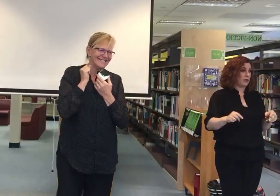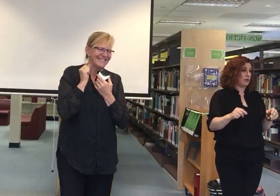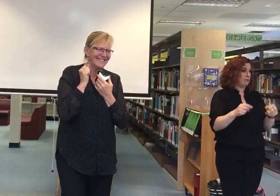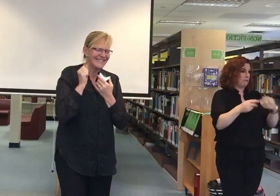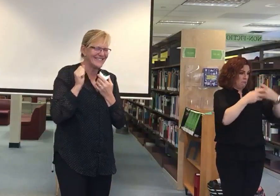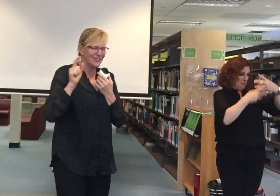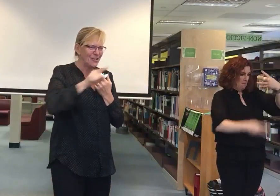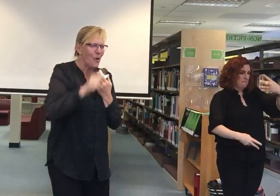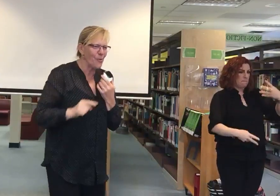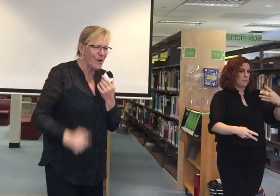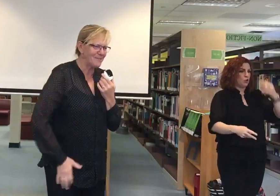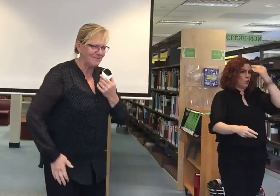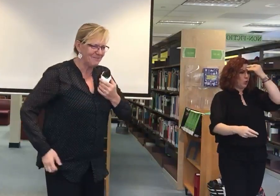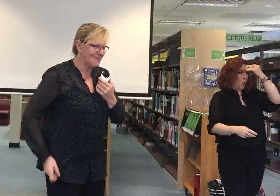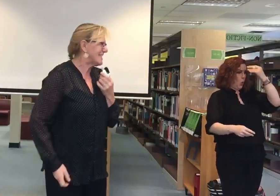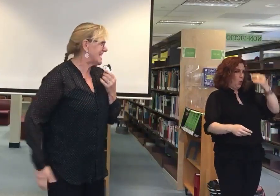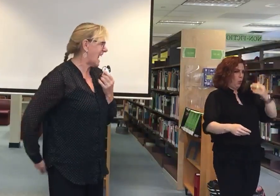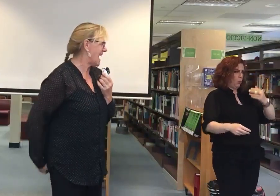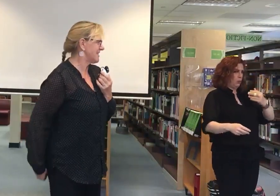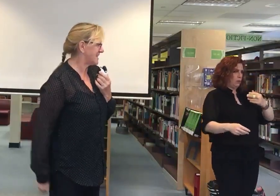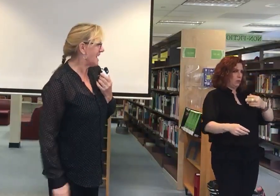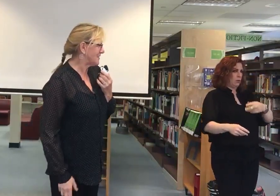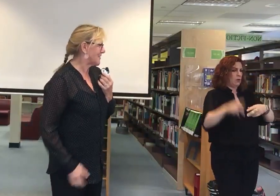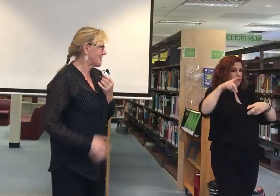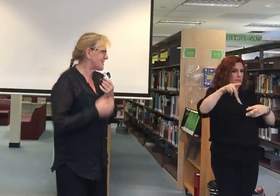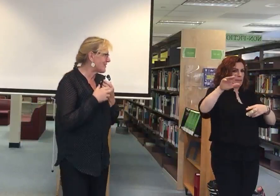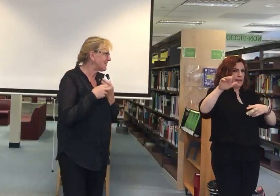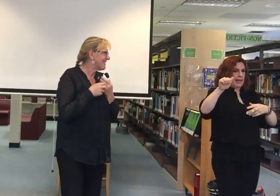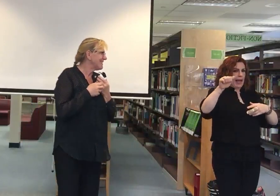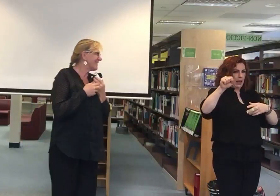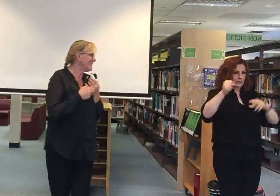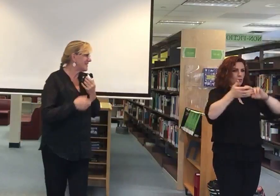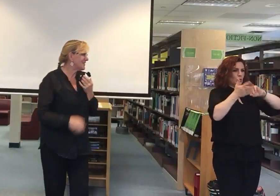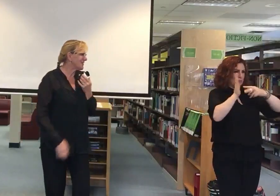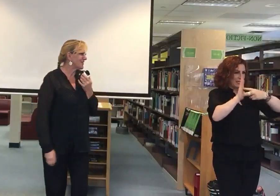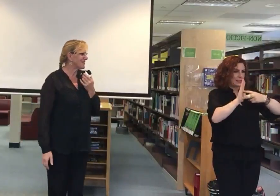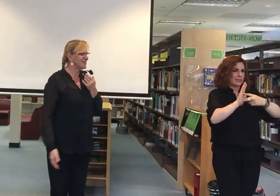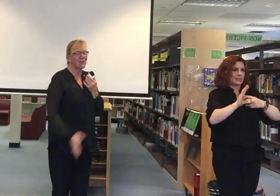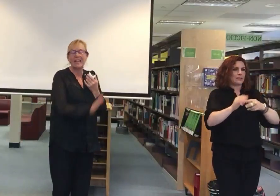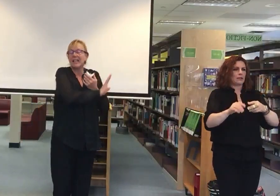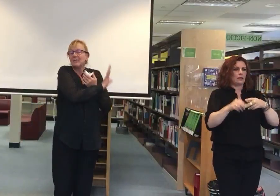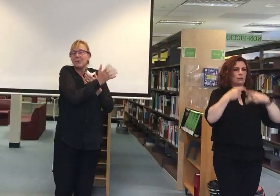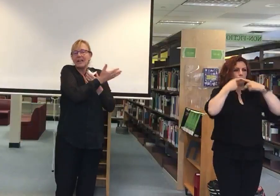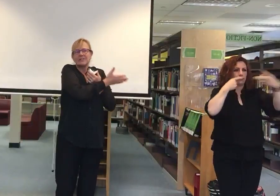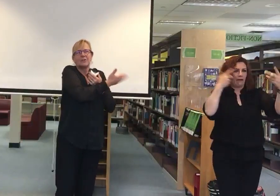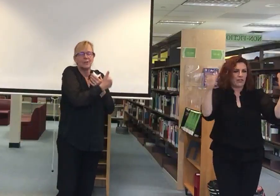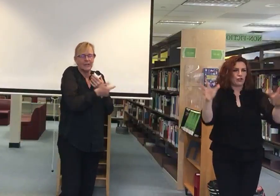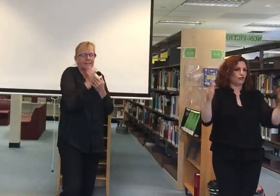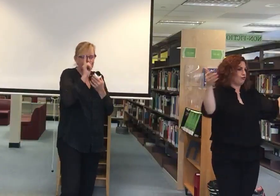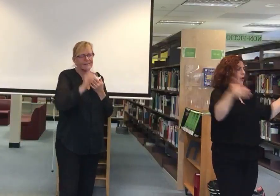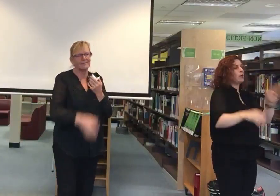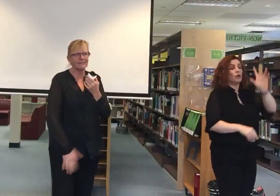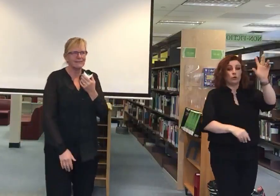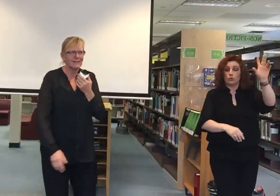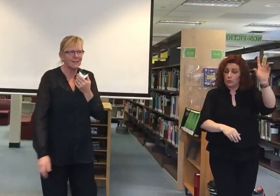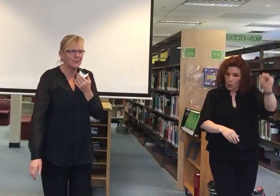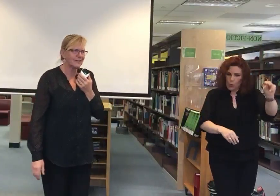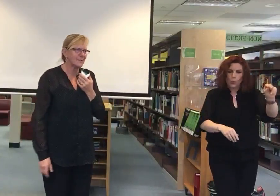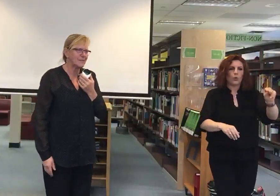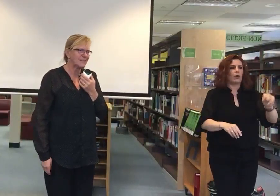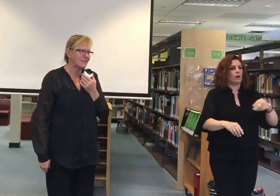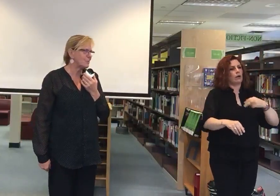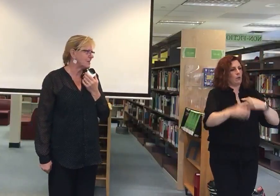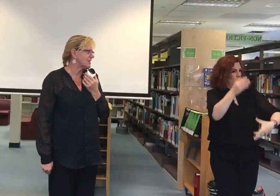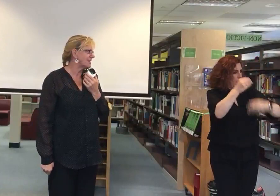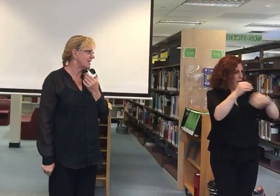yeah, you'll know what PCAS stands for. So with no further ado, and actually, no, I always